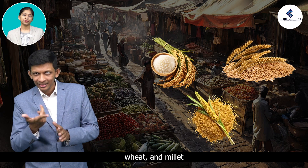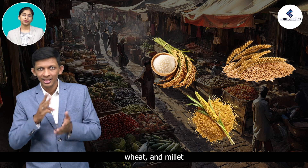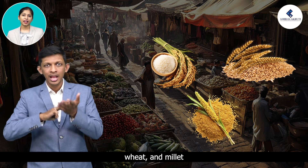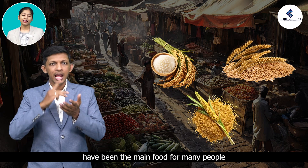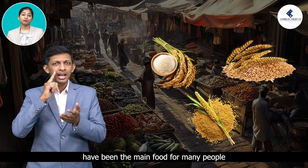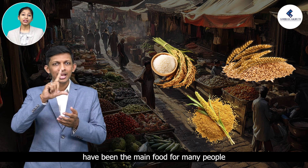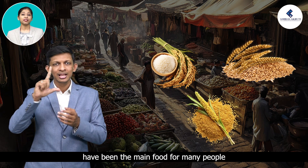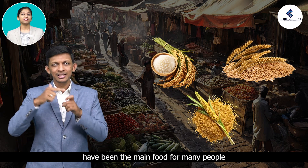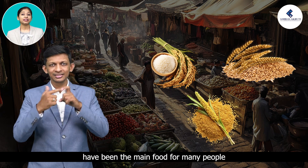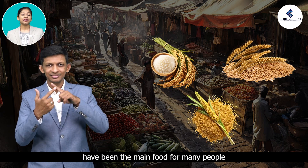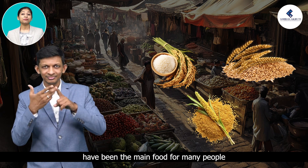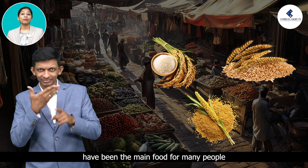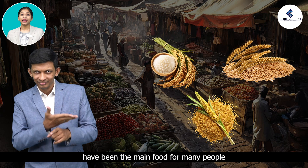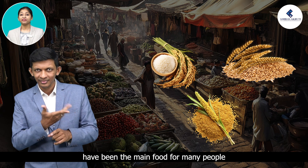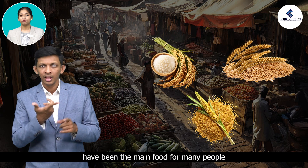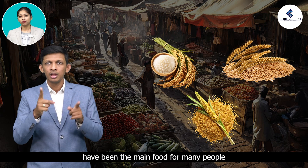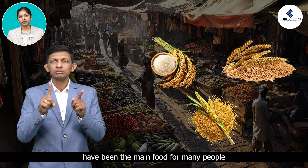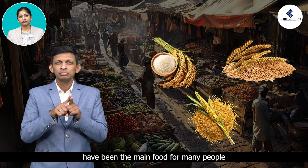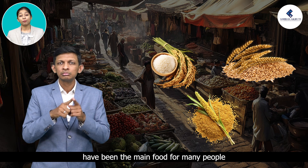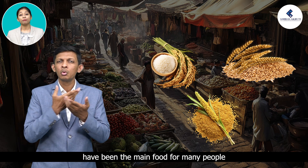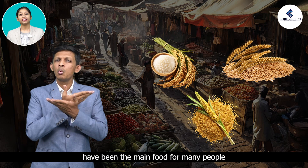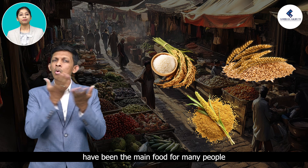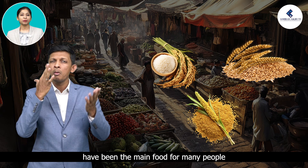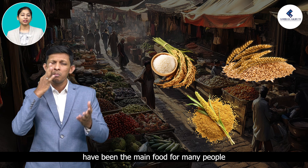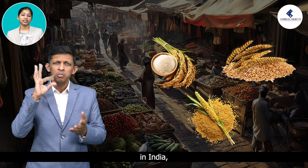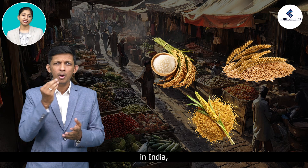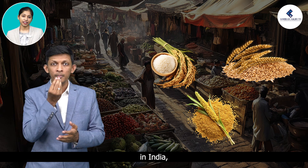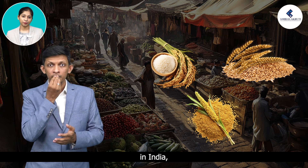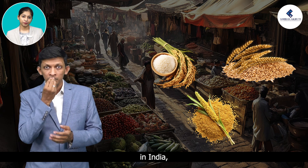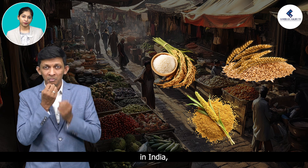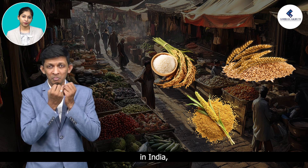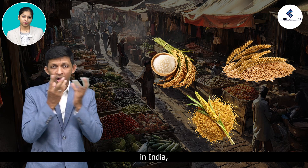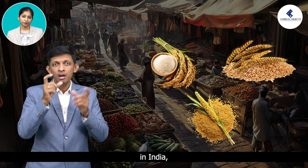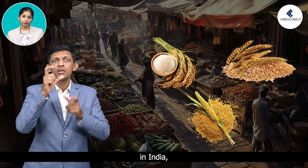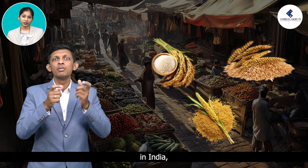millet have been the main foods for many people in India.